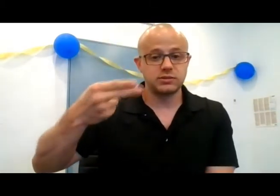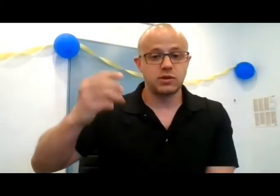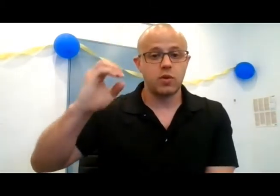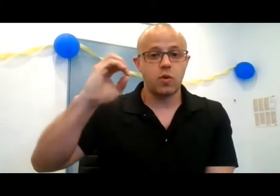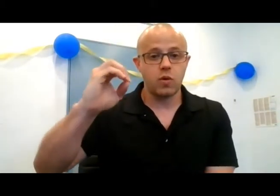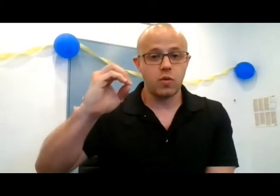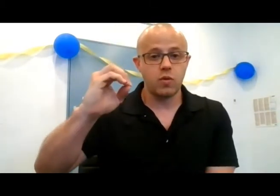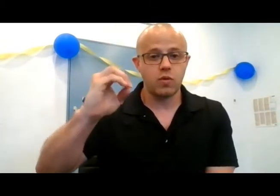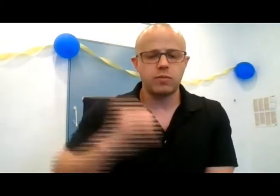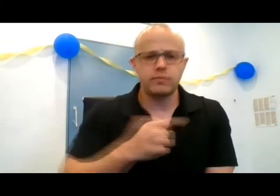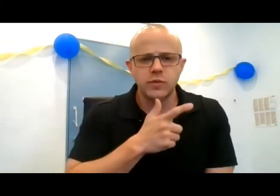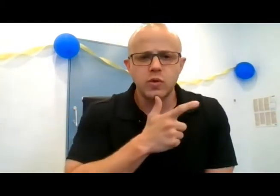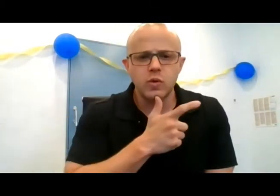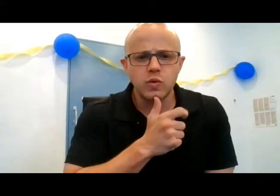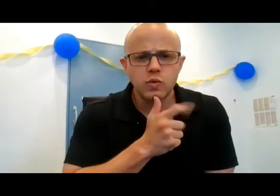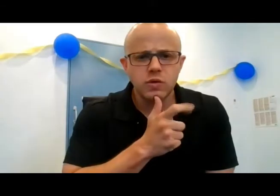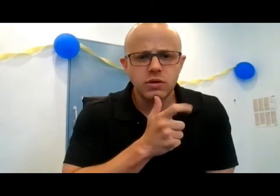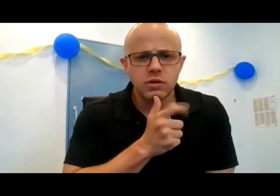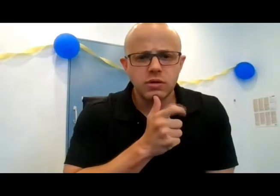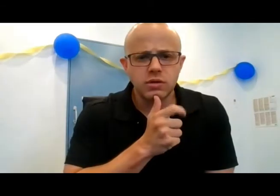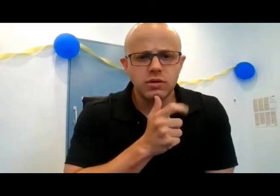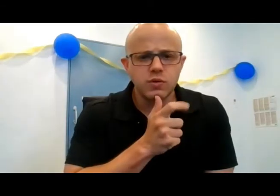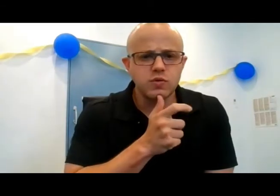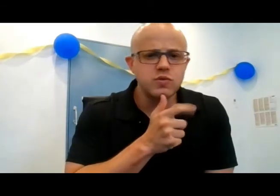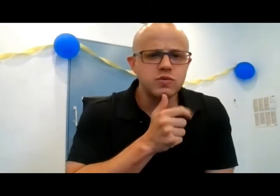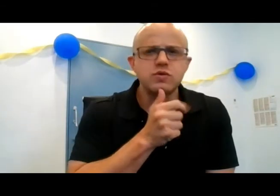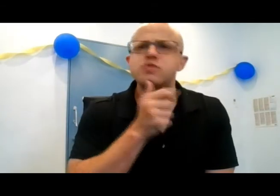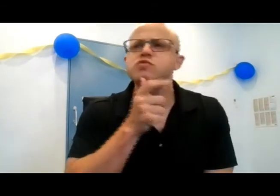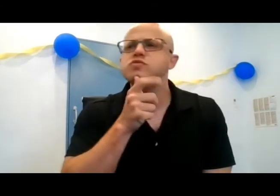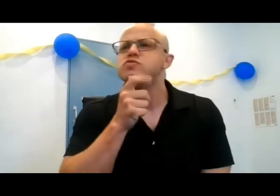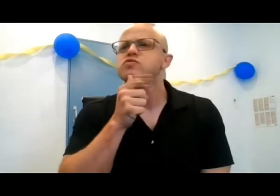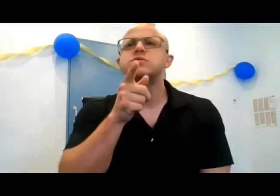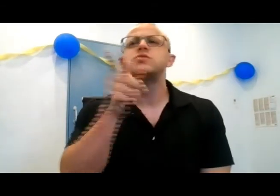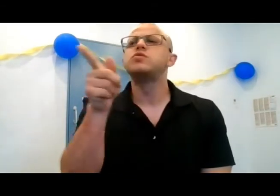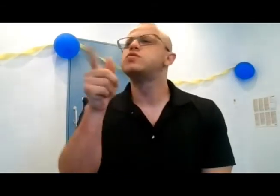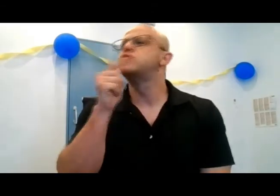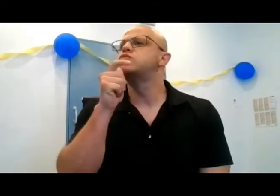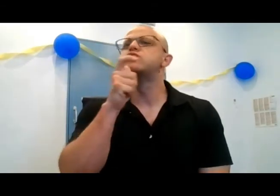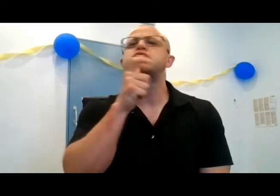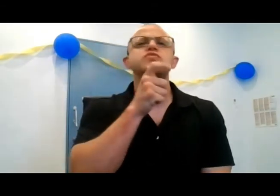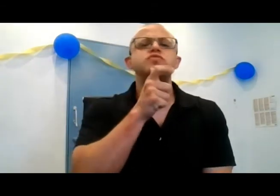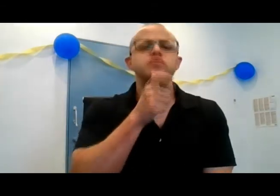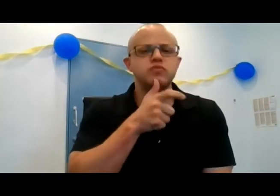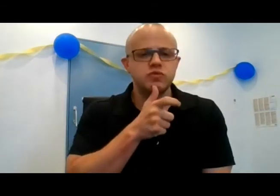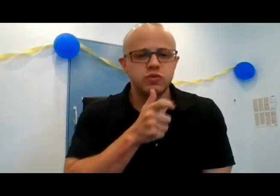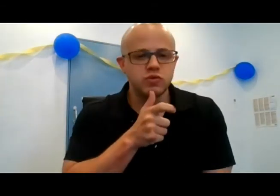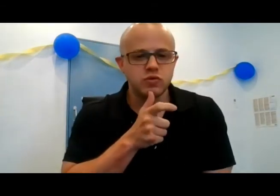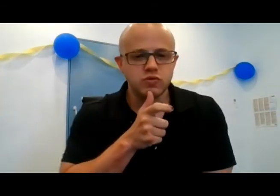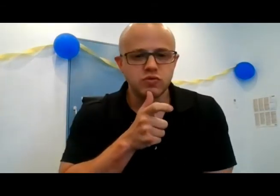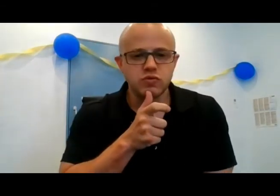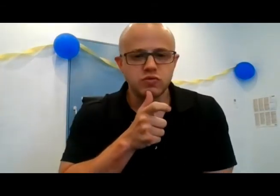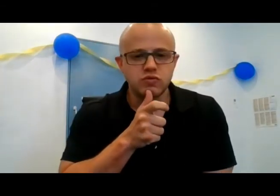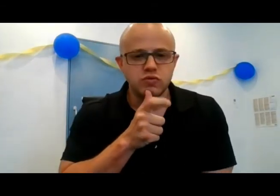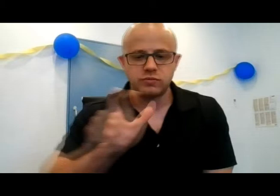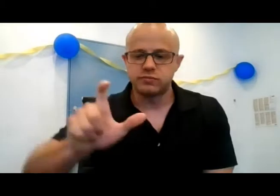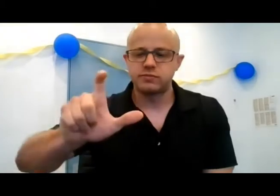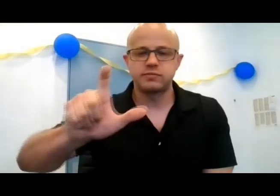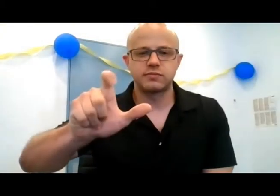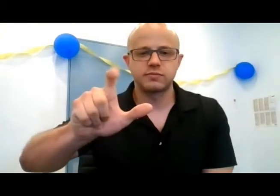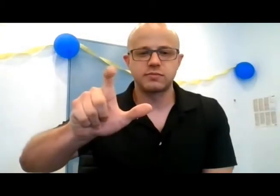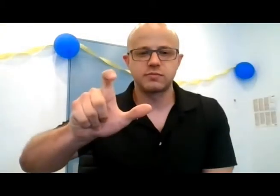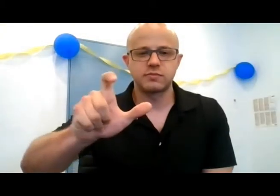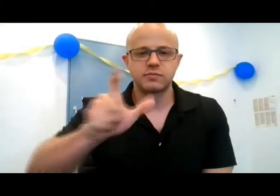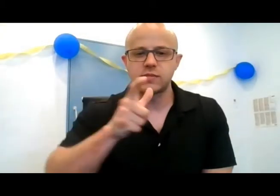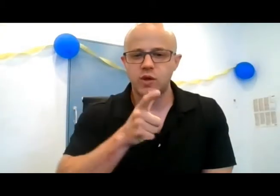The next one is who. Who, this is a sign for who, like who's in the room, who are we